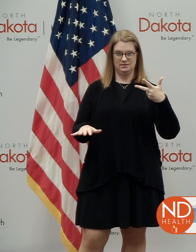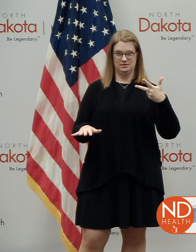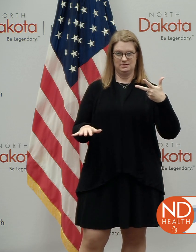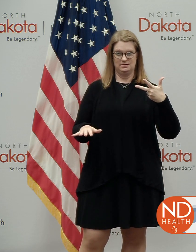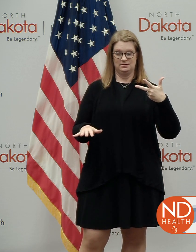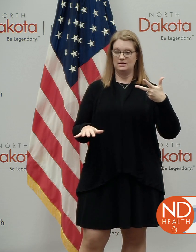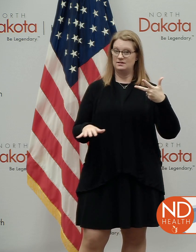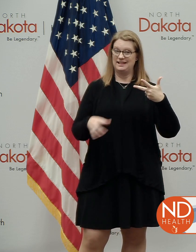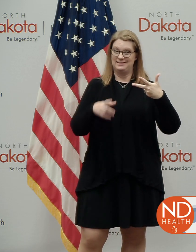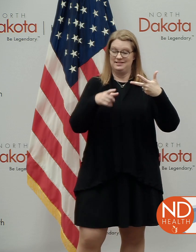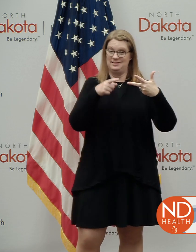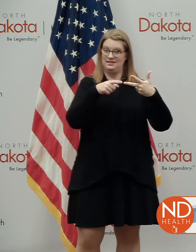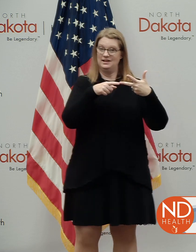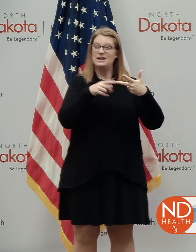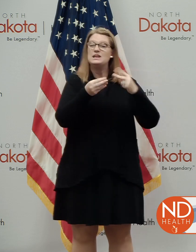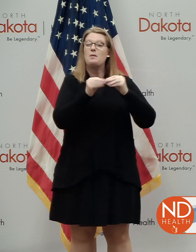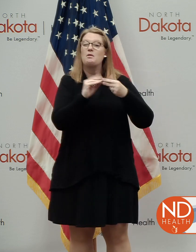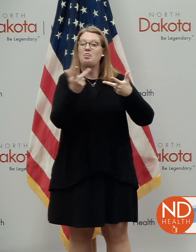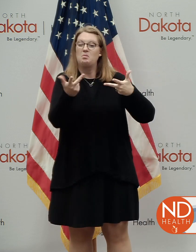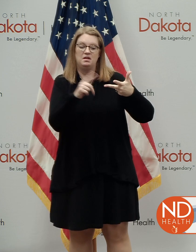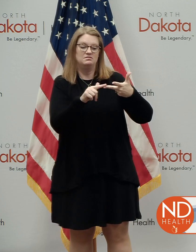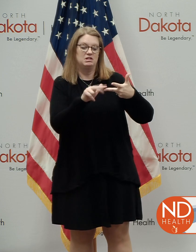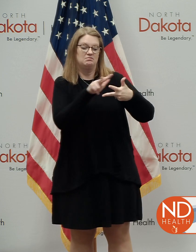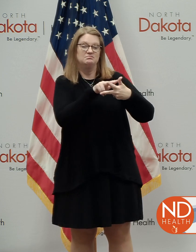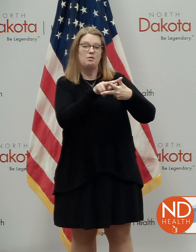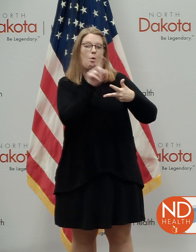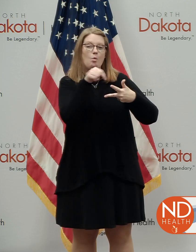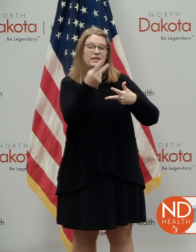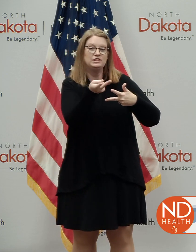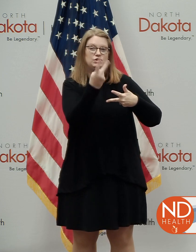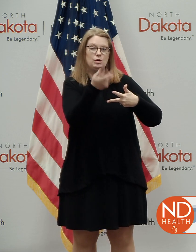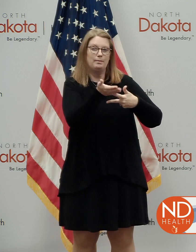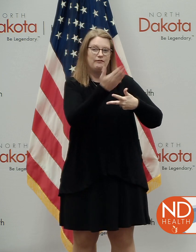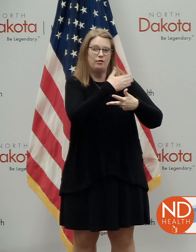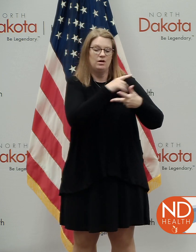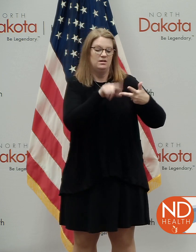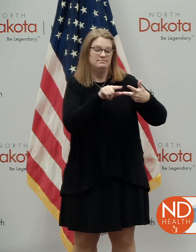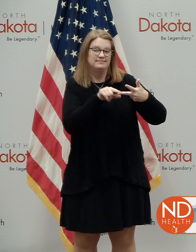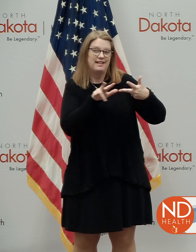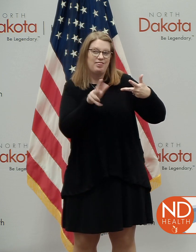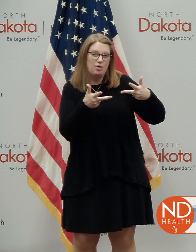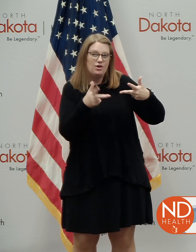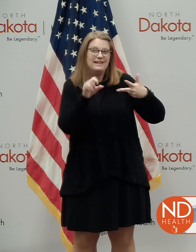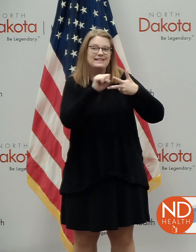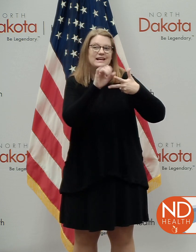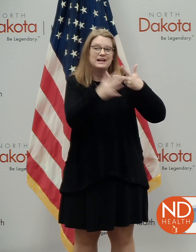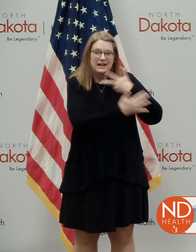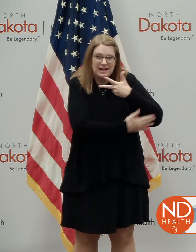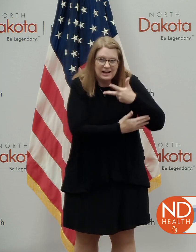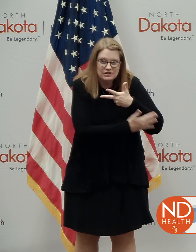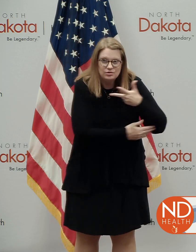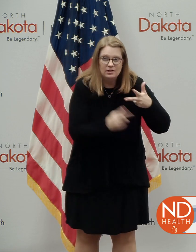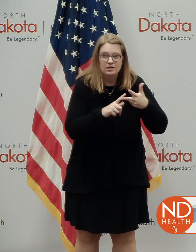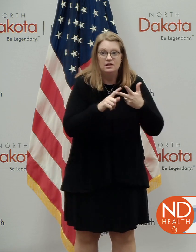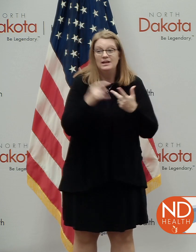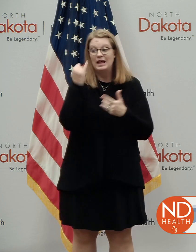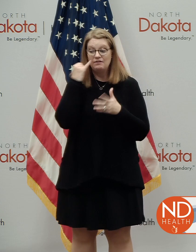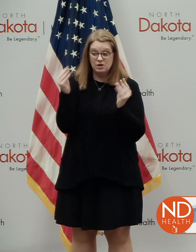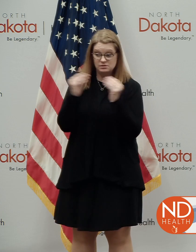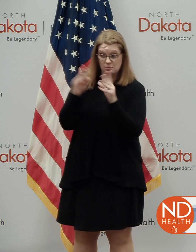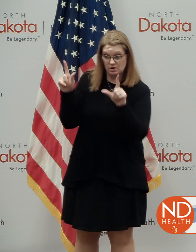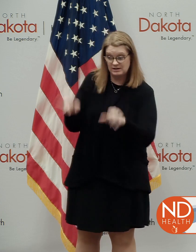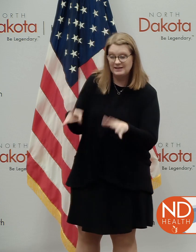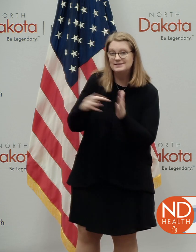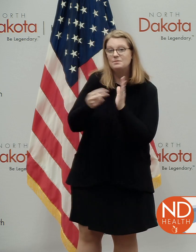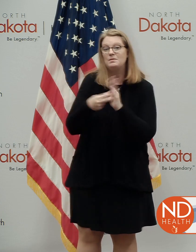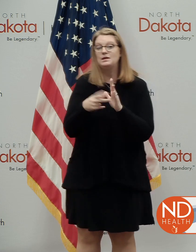Don't lose sight of that. The more tests you have, the more positives you'll find.